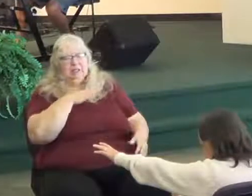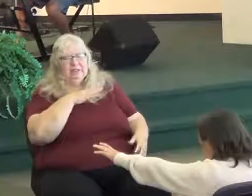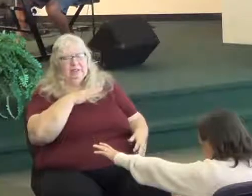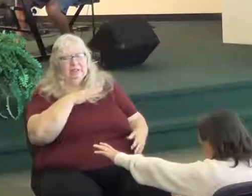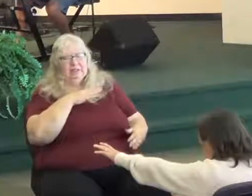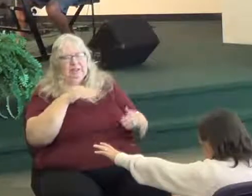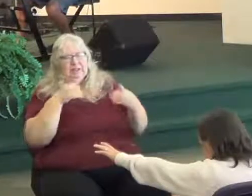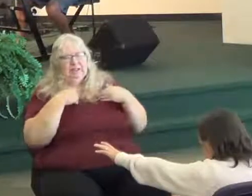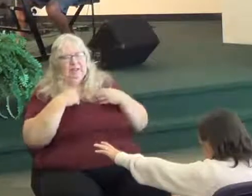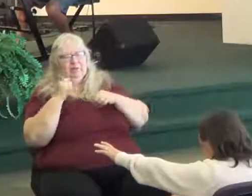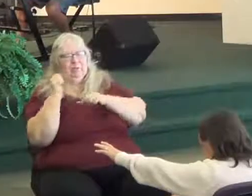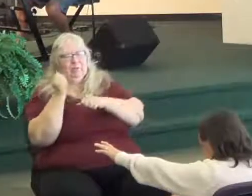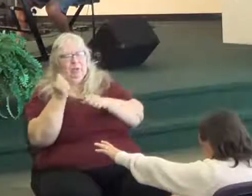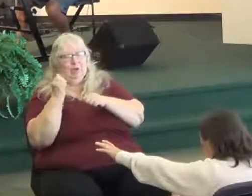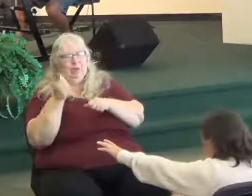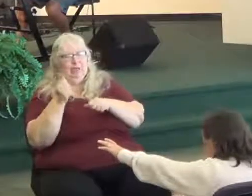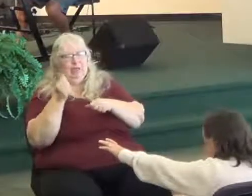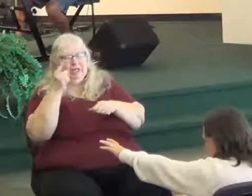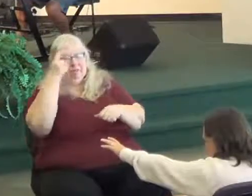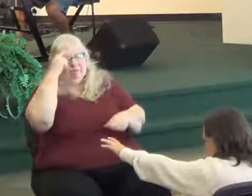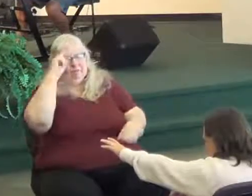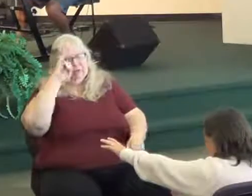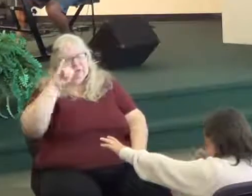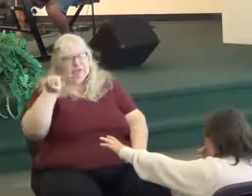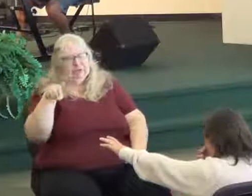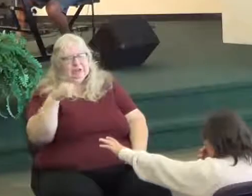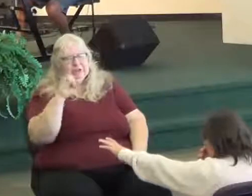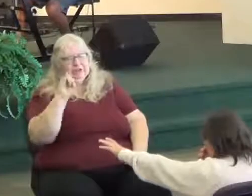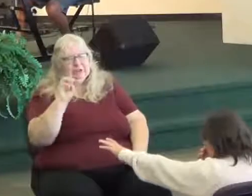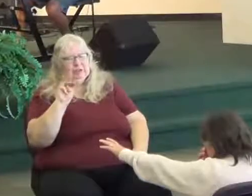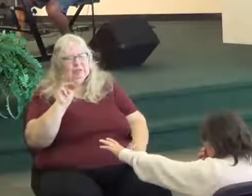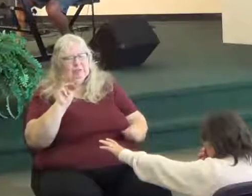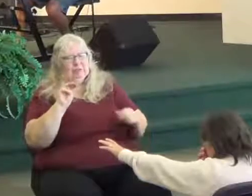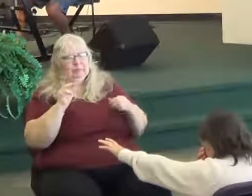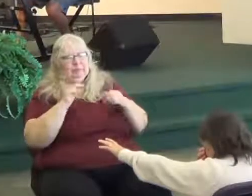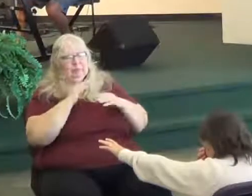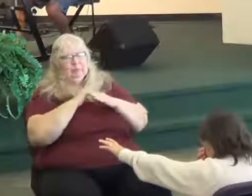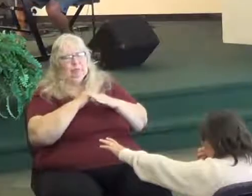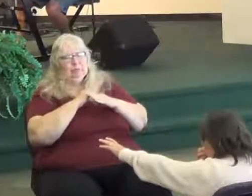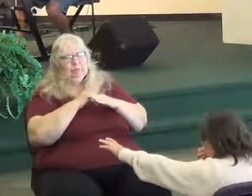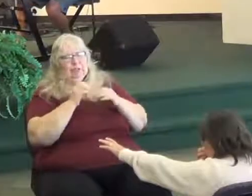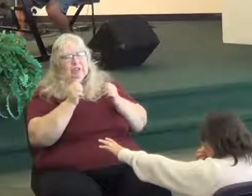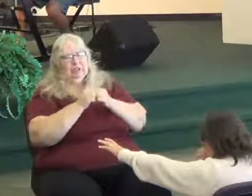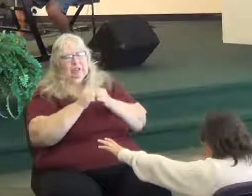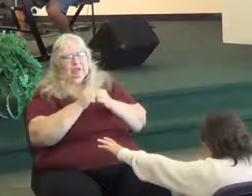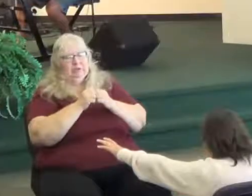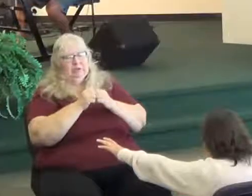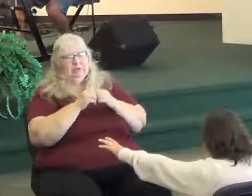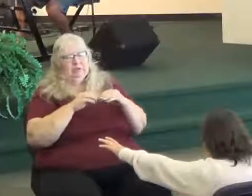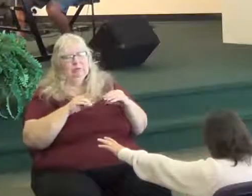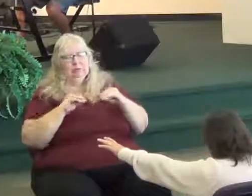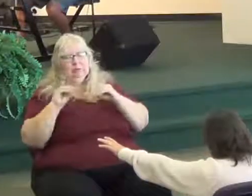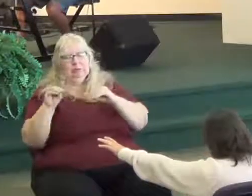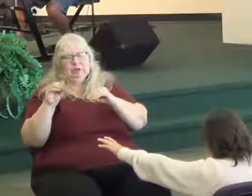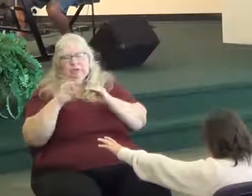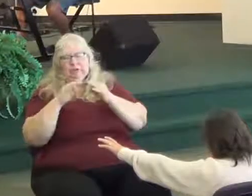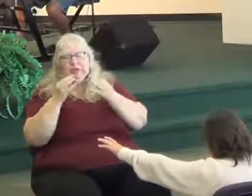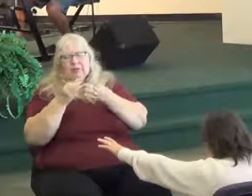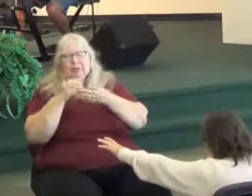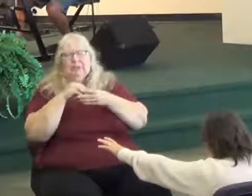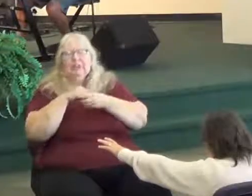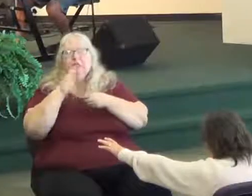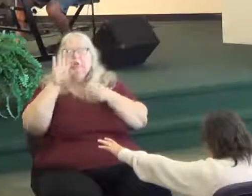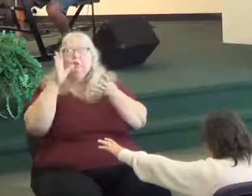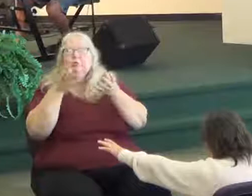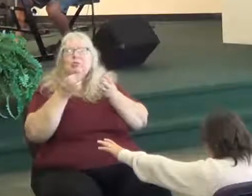for Jim to protect her with. So, Lord, we're just going to put this family into your will and into your care.